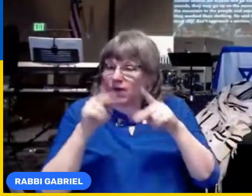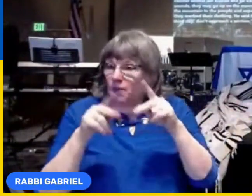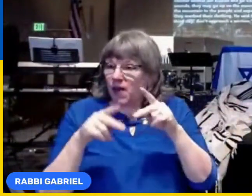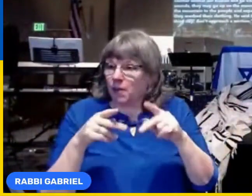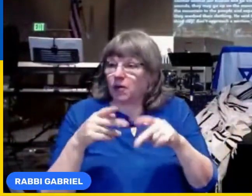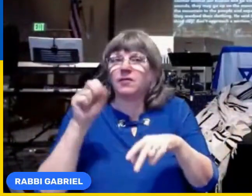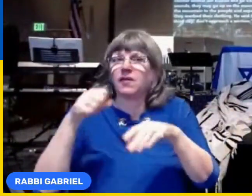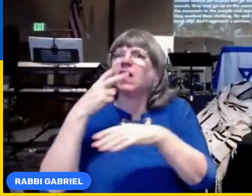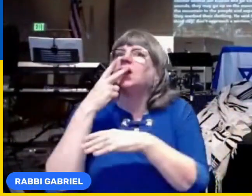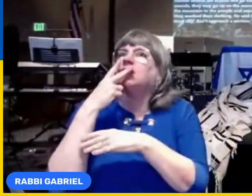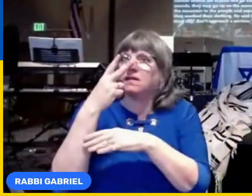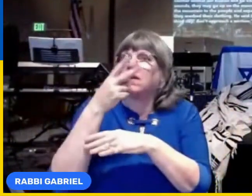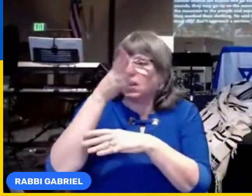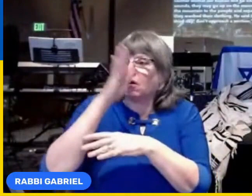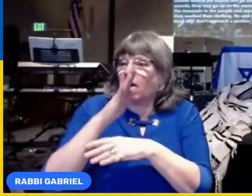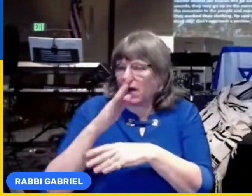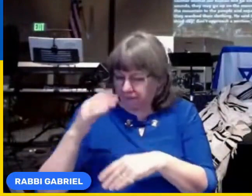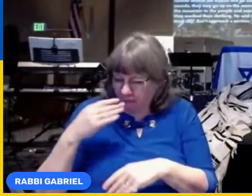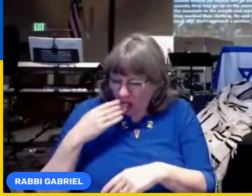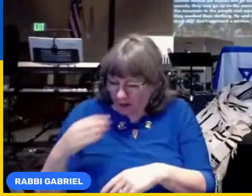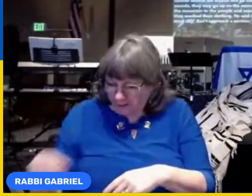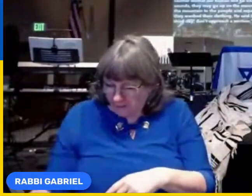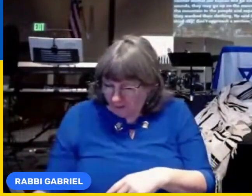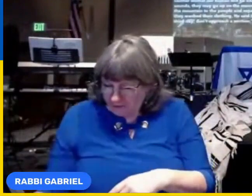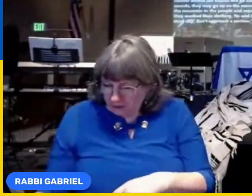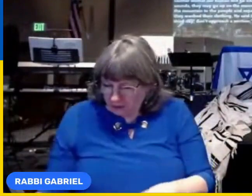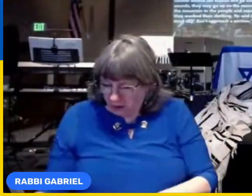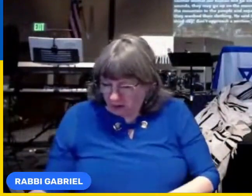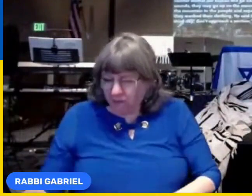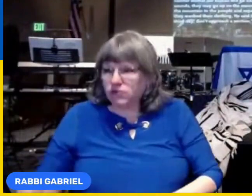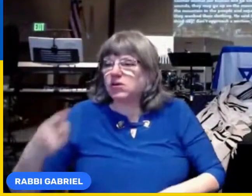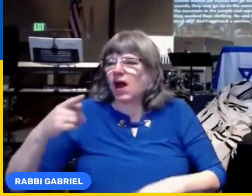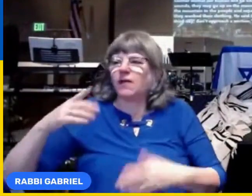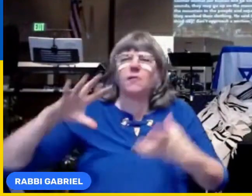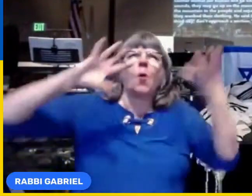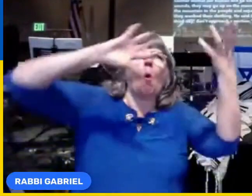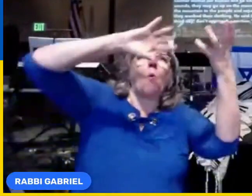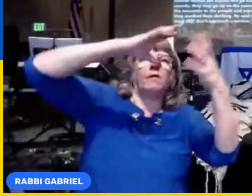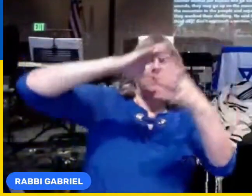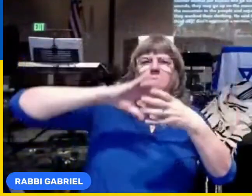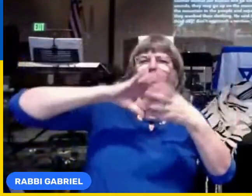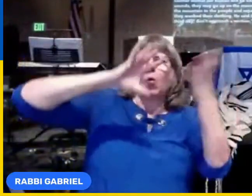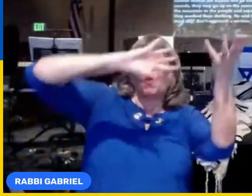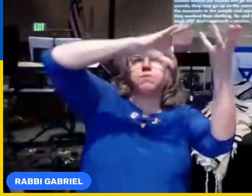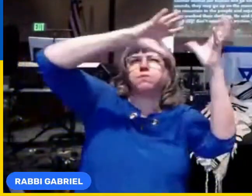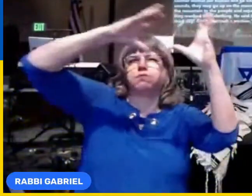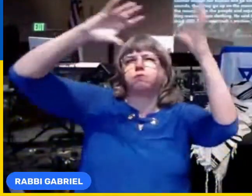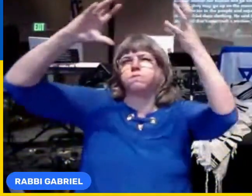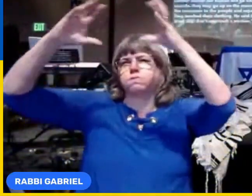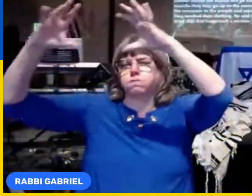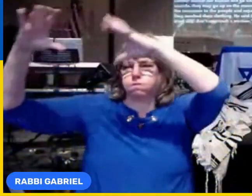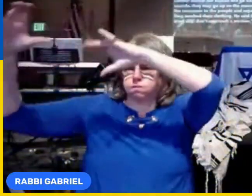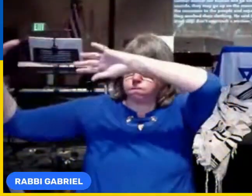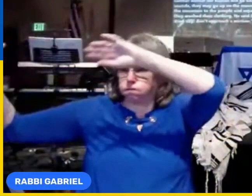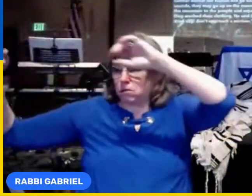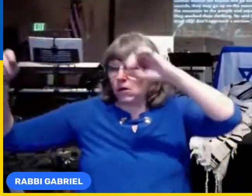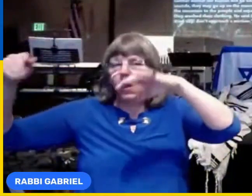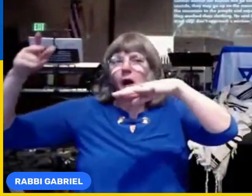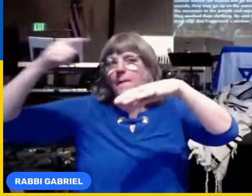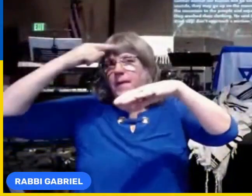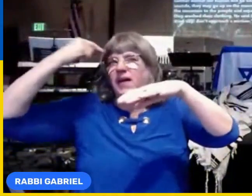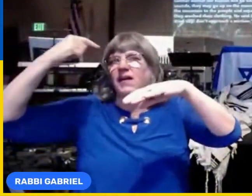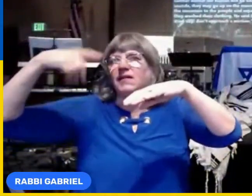the mountain. Mount Sinai was enveloped in smoke because Adonai